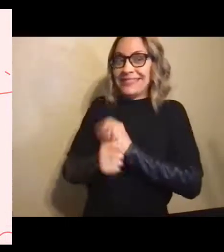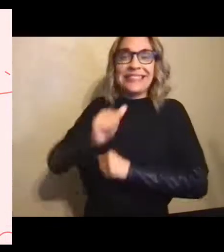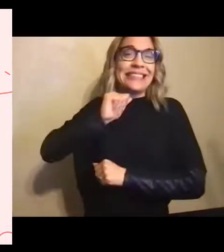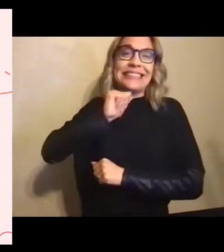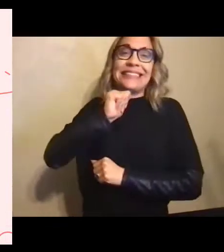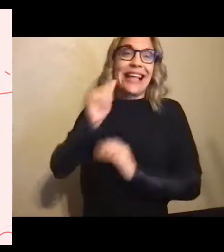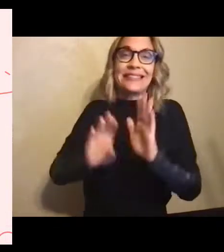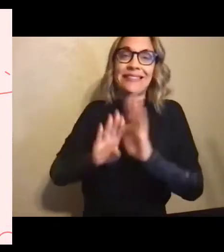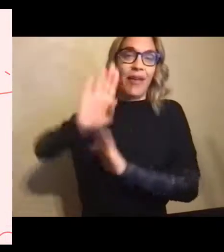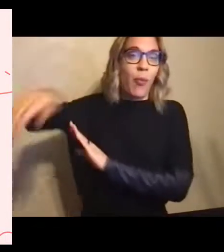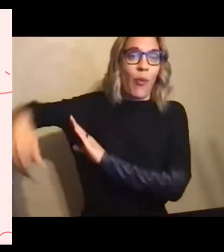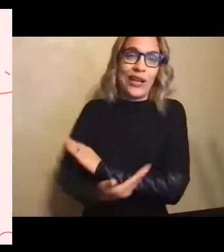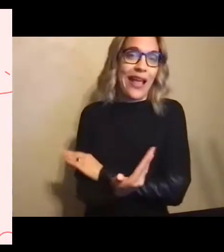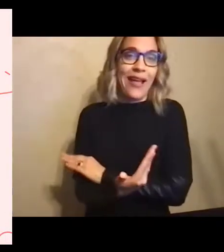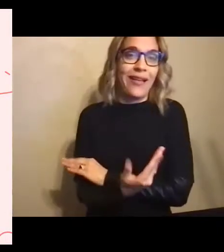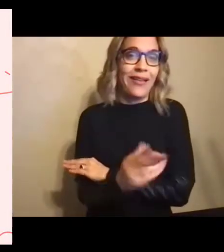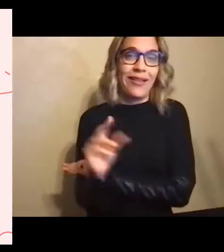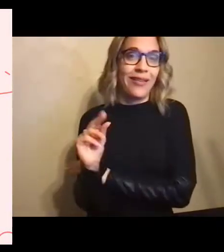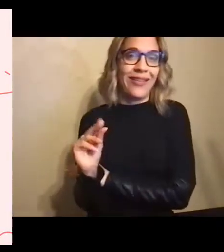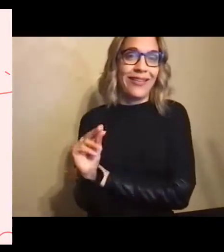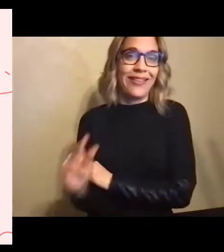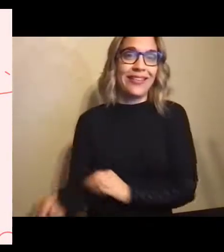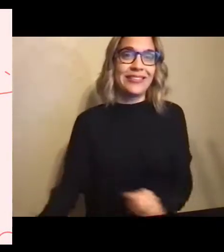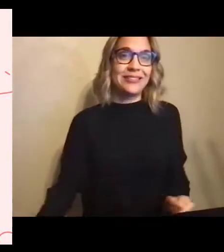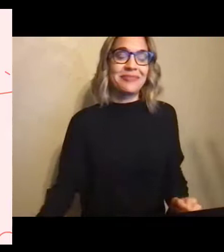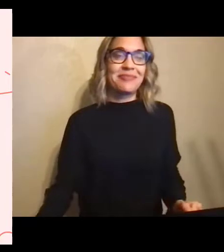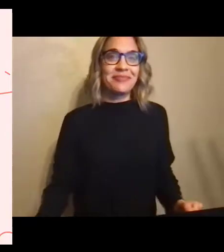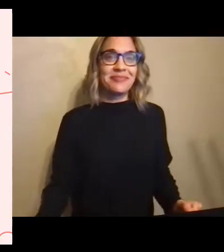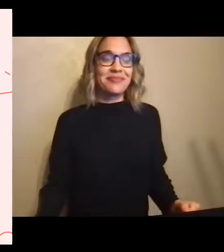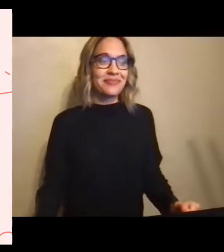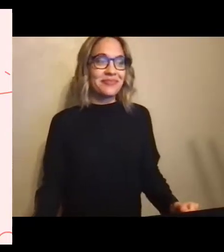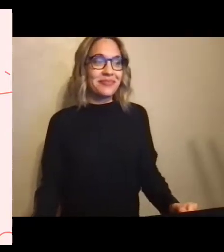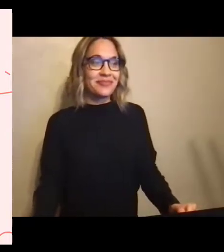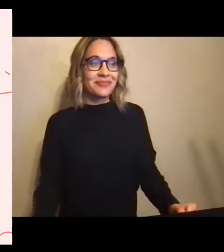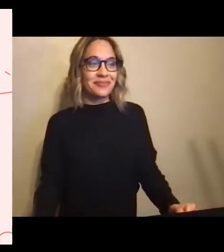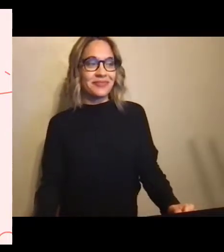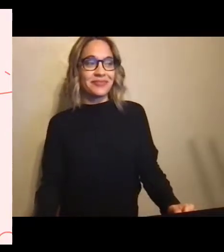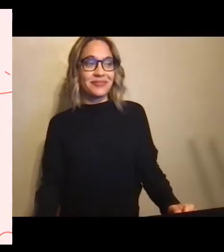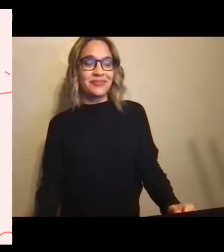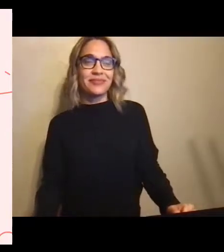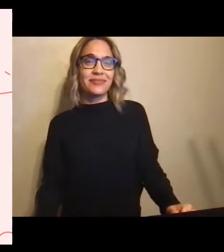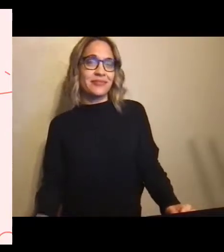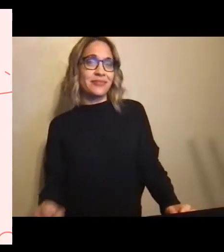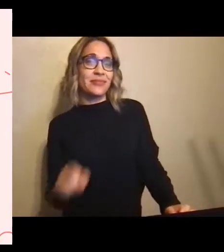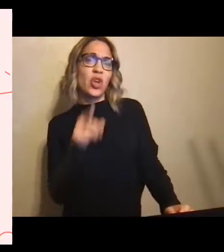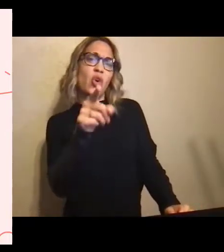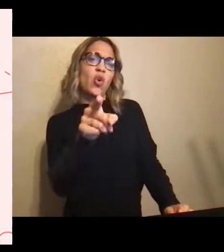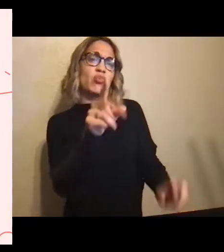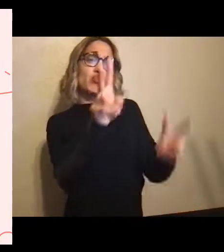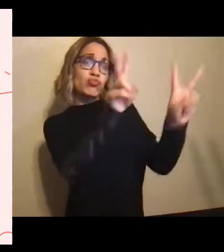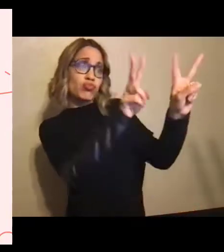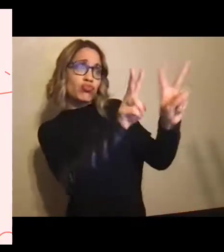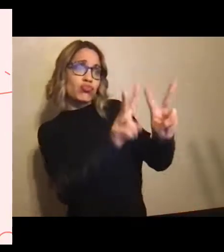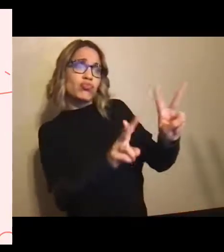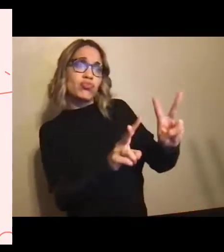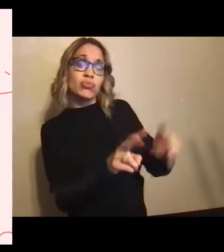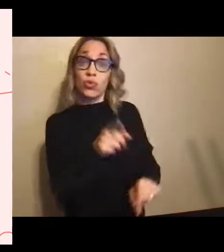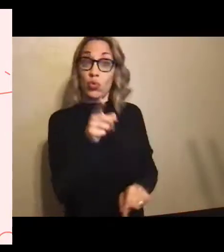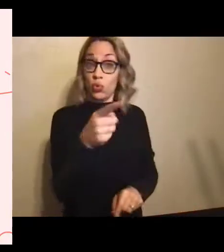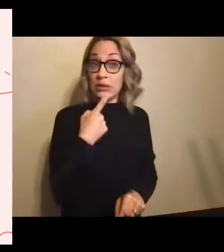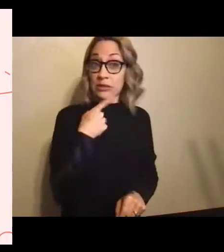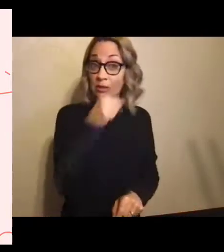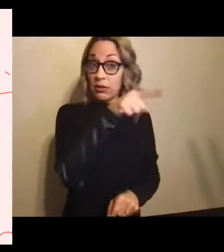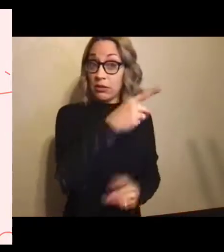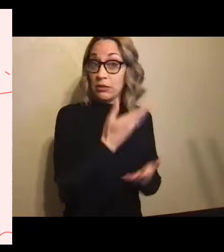So time management skill building is definitely not something that happens overnight.